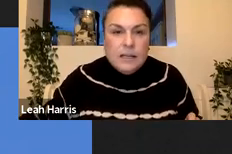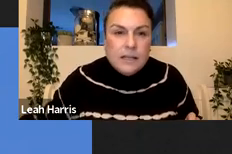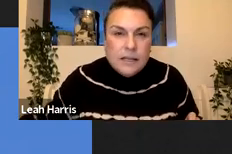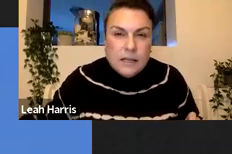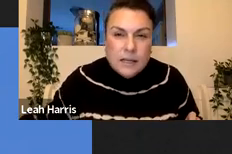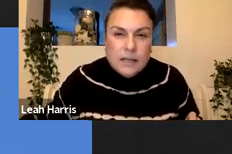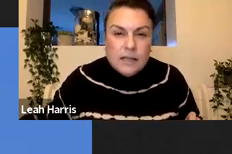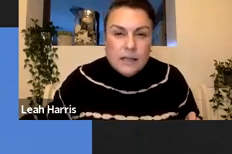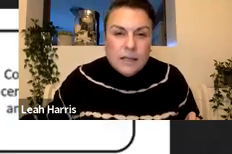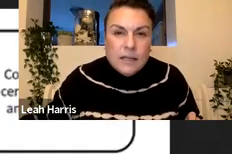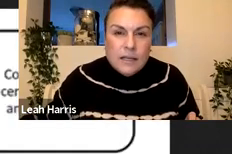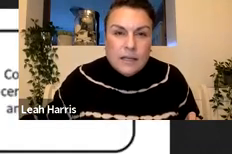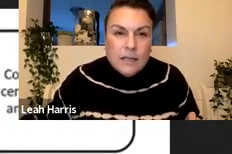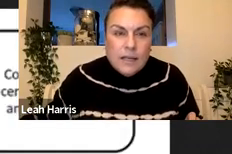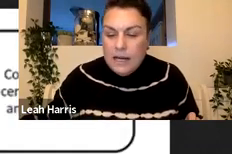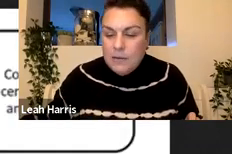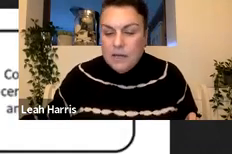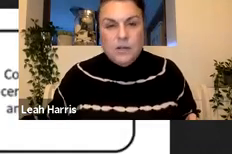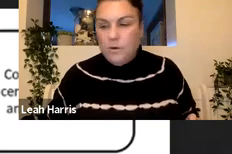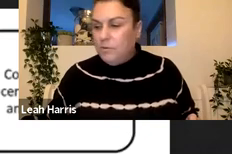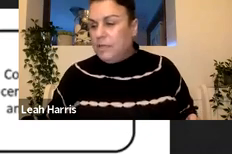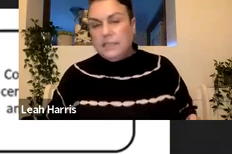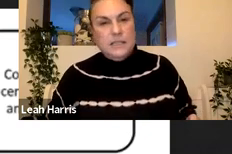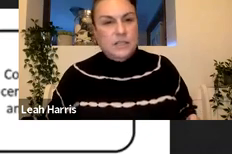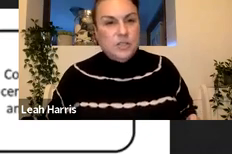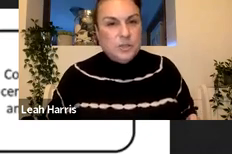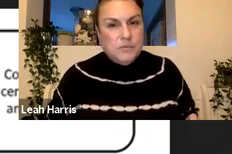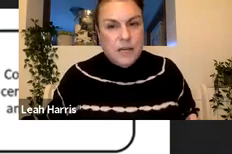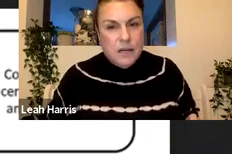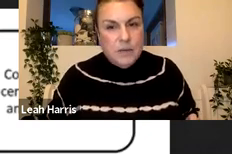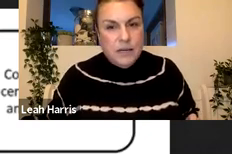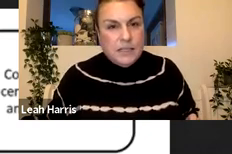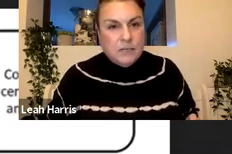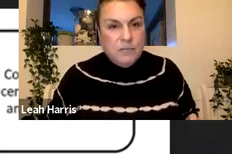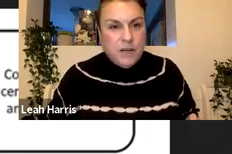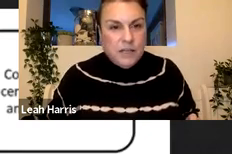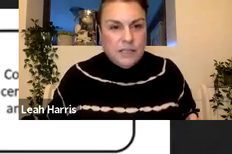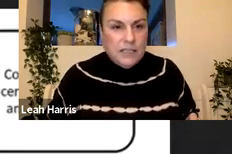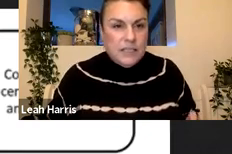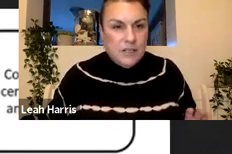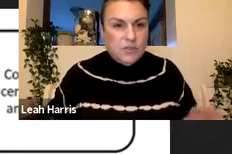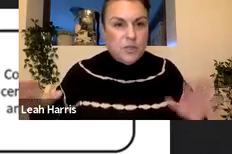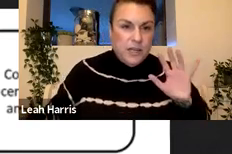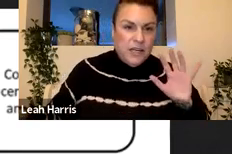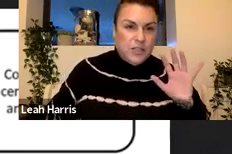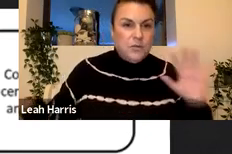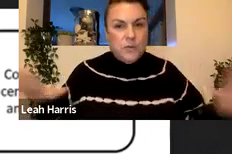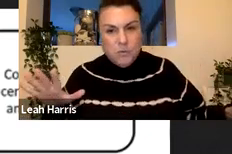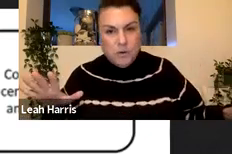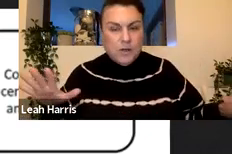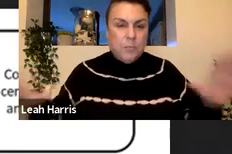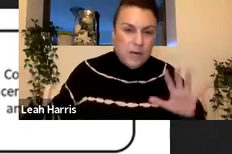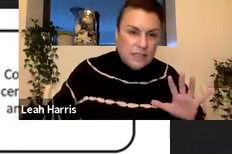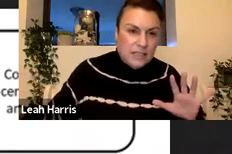slide and i'm not going to go over this in the interest of time but it's a very detailed triage